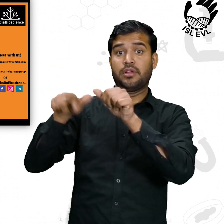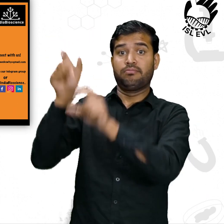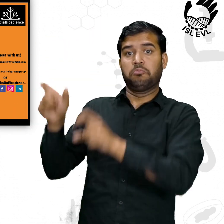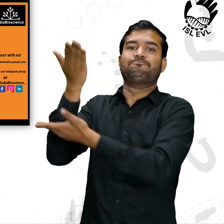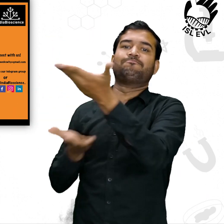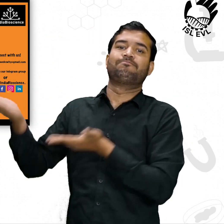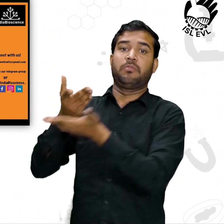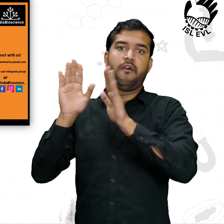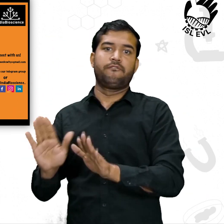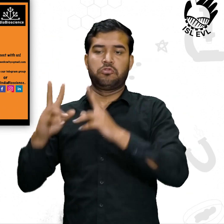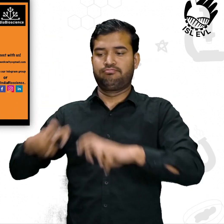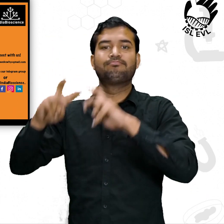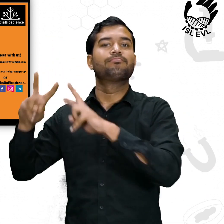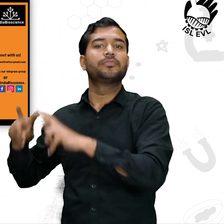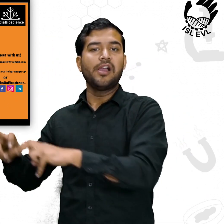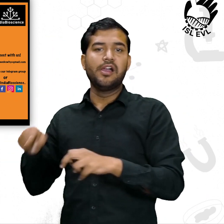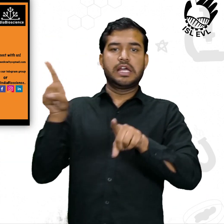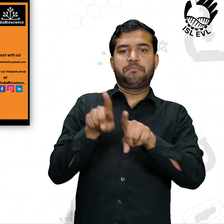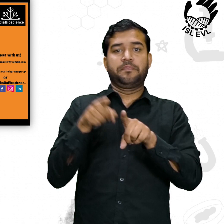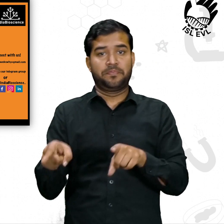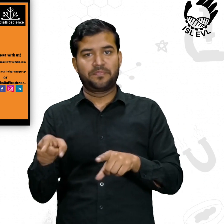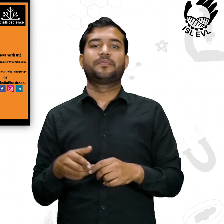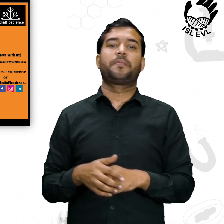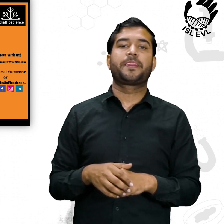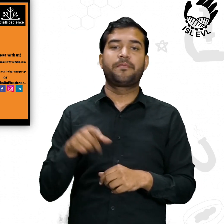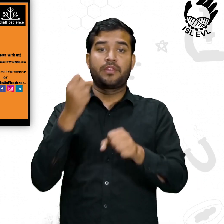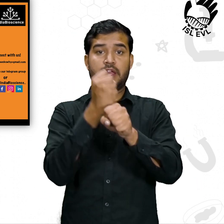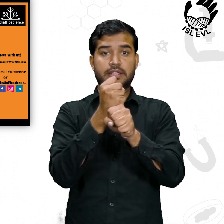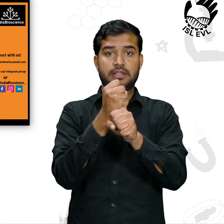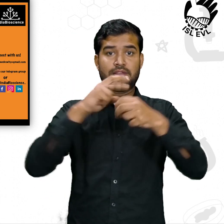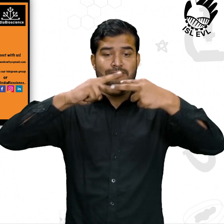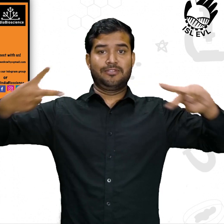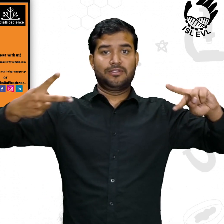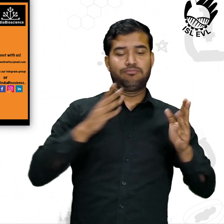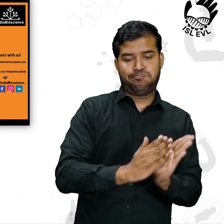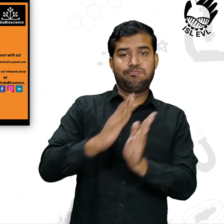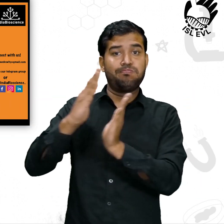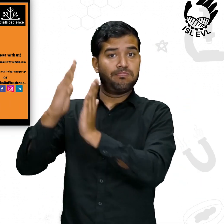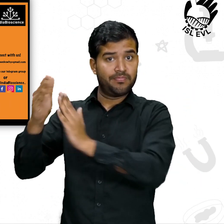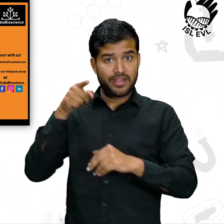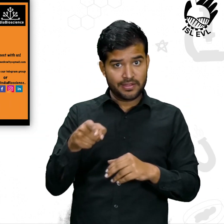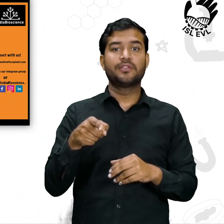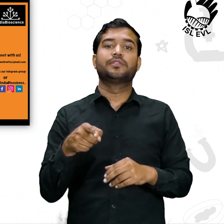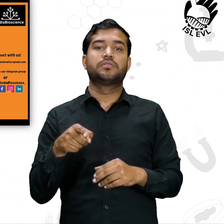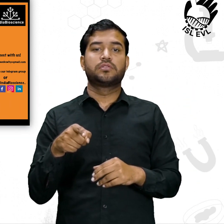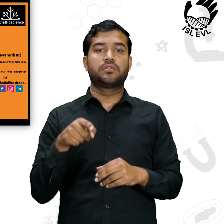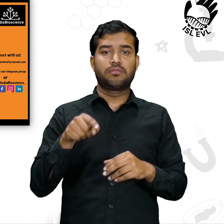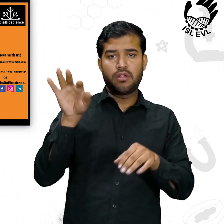and tedious analysis of the results, they have identified multiple genes that play a role in directing this kind of